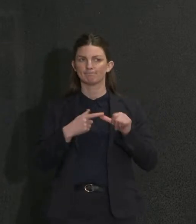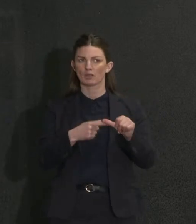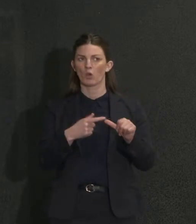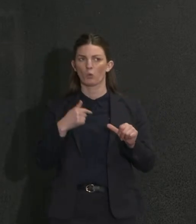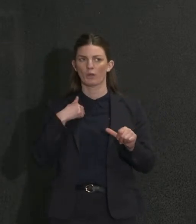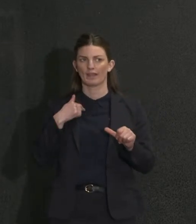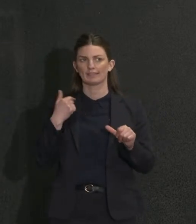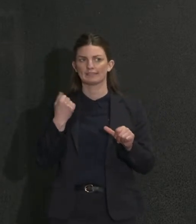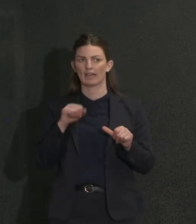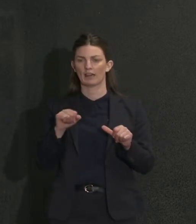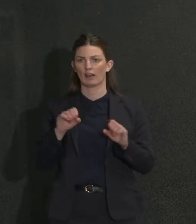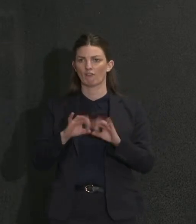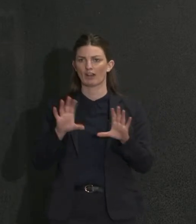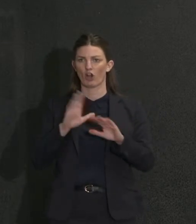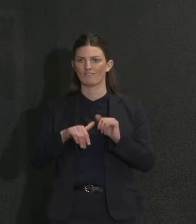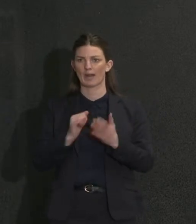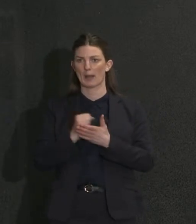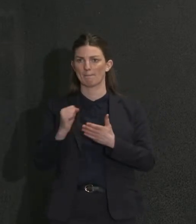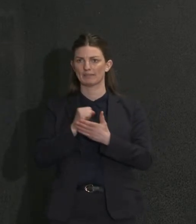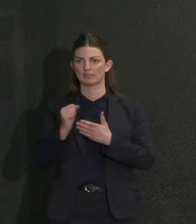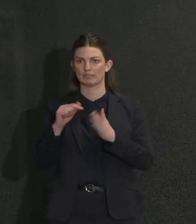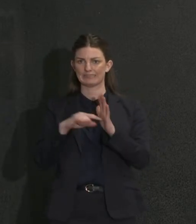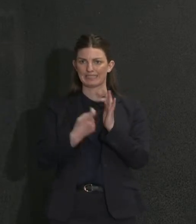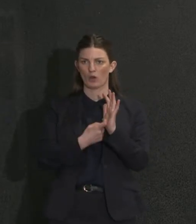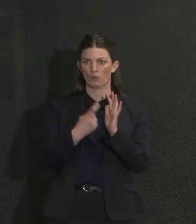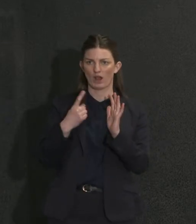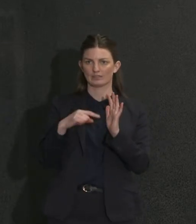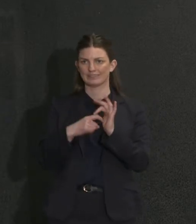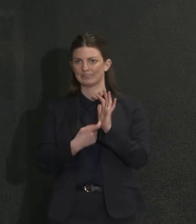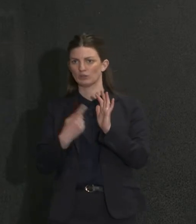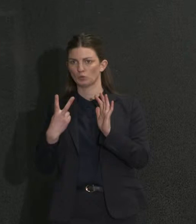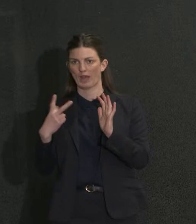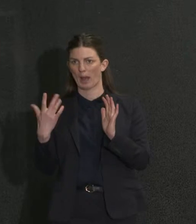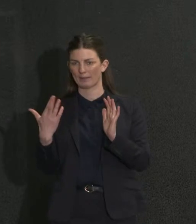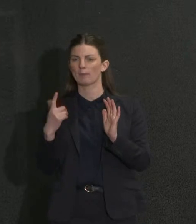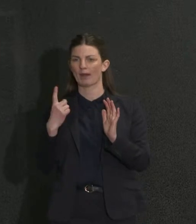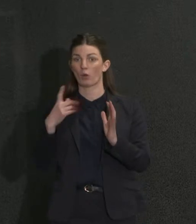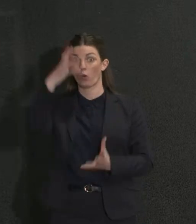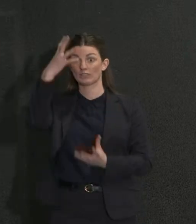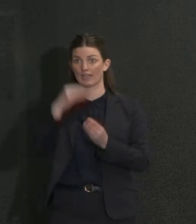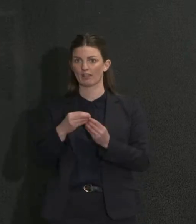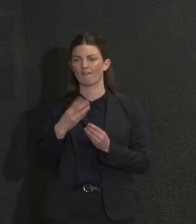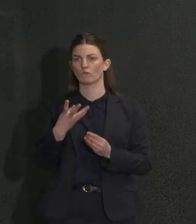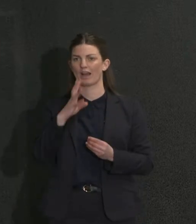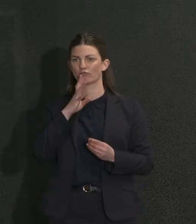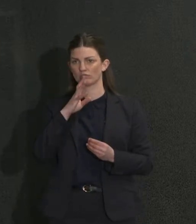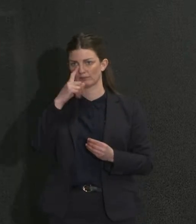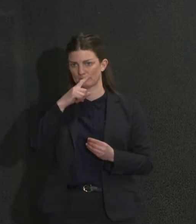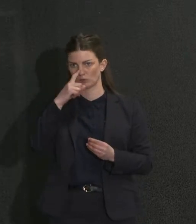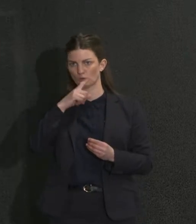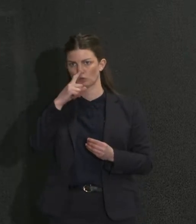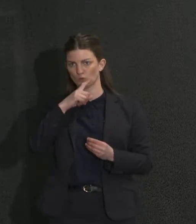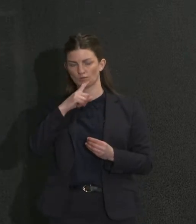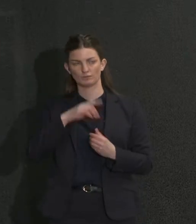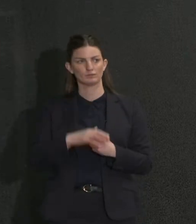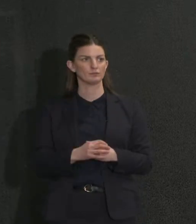tower that we're working to who are both Tier 1 and Tier 2. I don't have the breakdown in my head, but it's only one floor that is Tier 1.